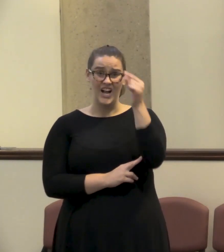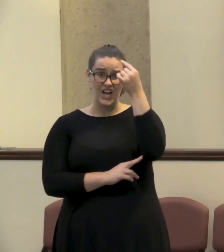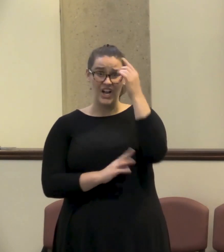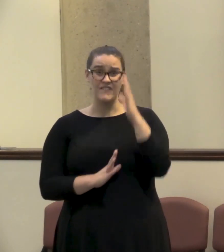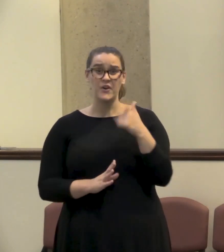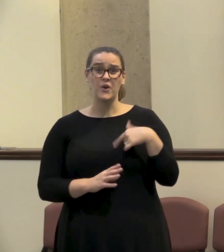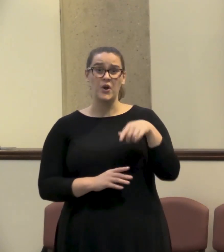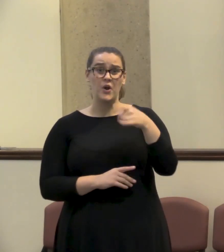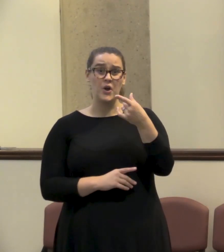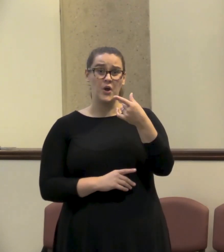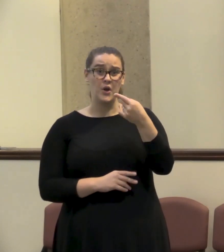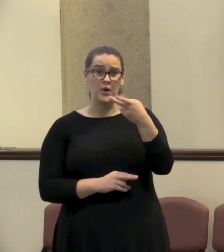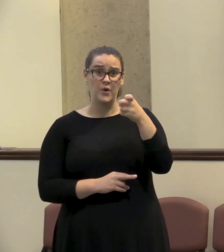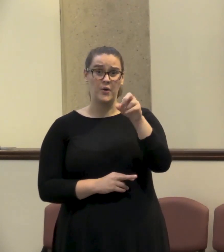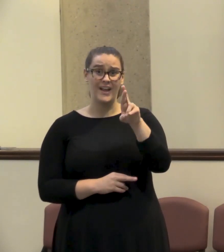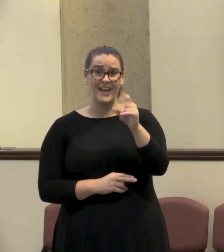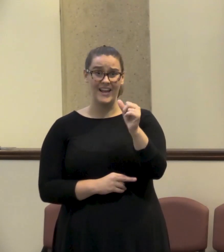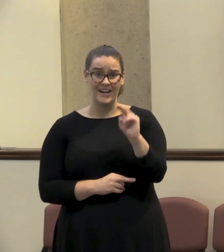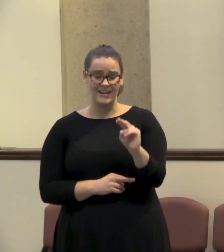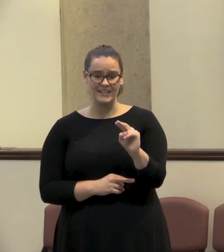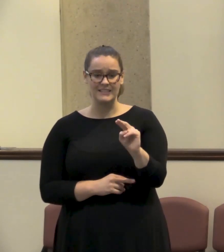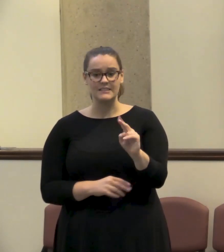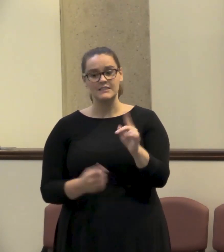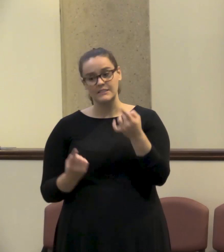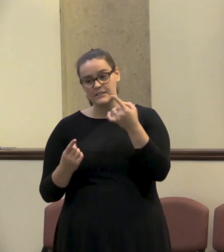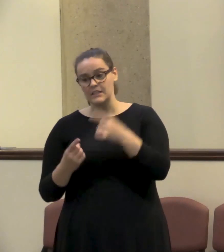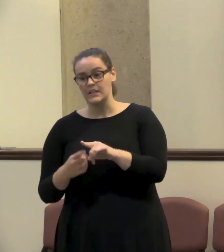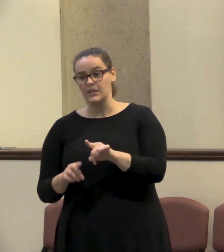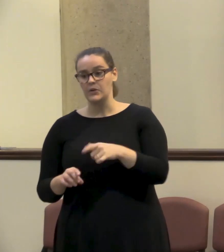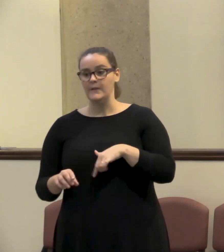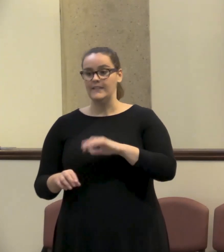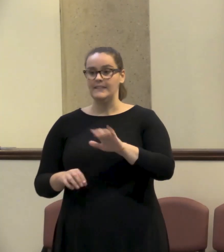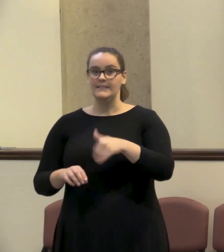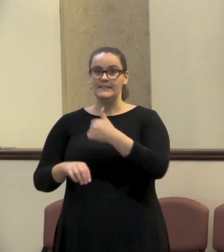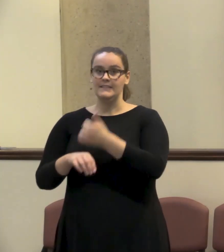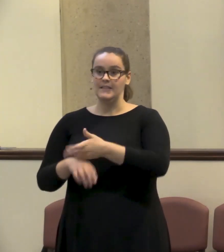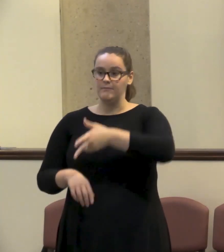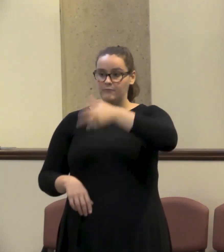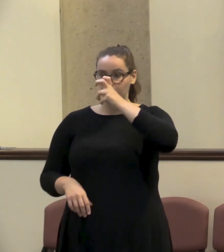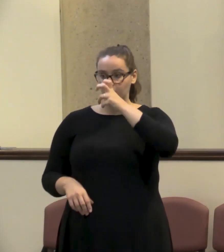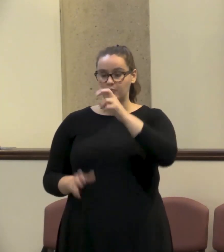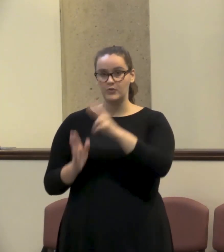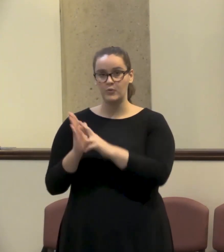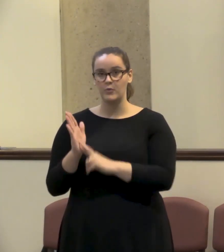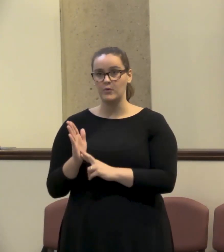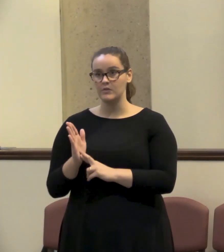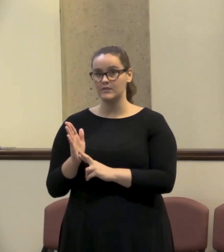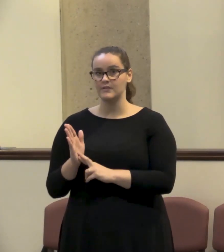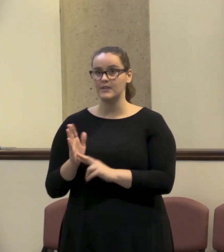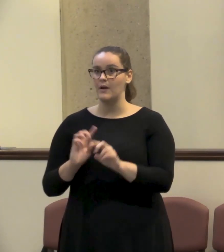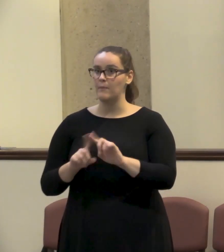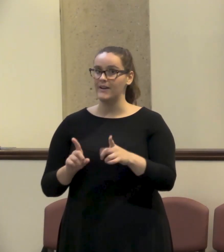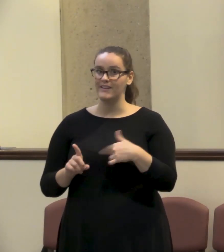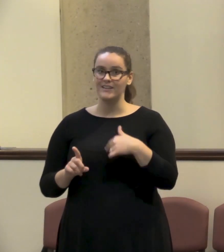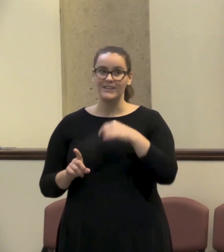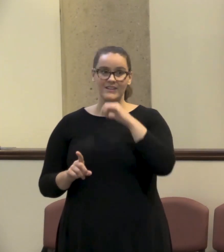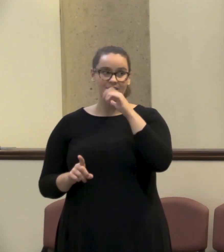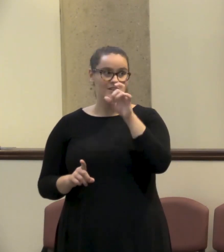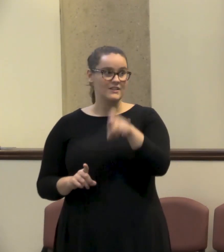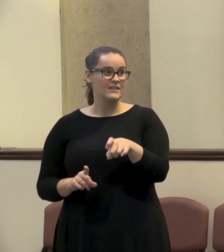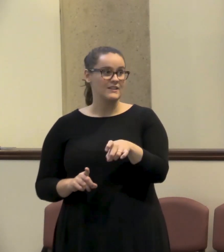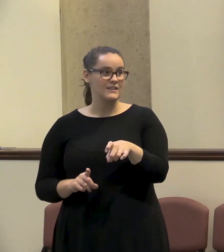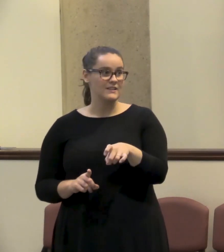did agree finally to set stricter standards for the plant, but the stricter standards for the plant aren't still where we need to be.